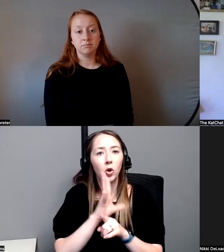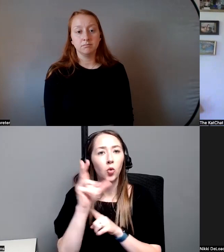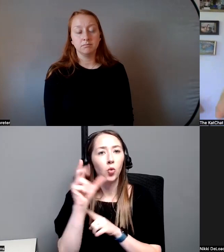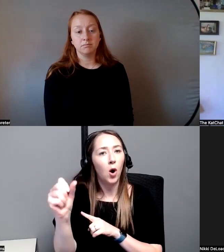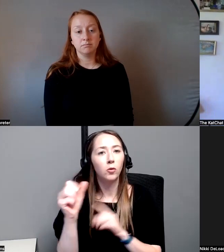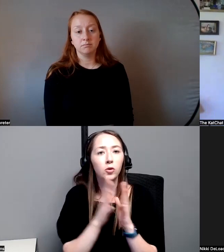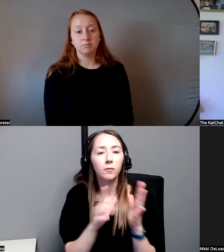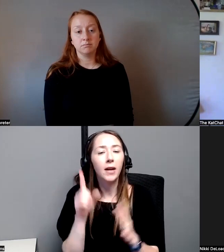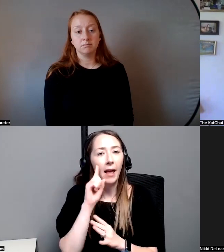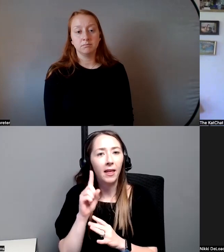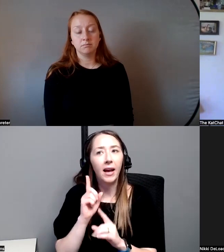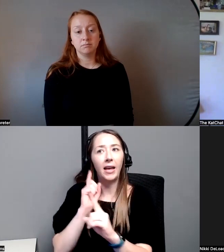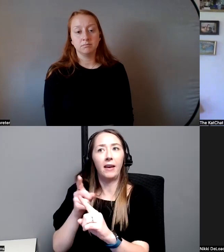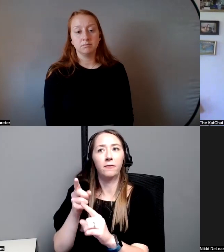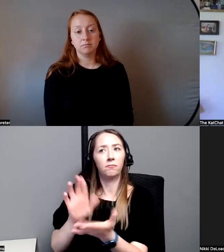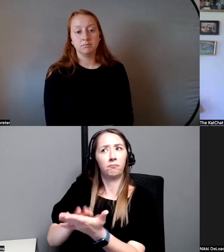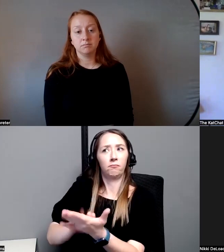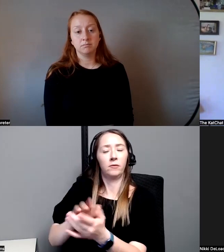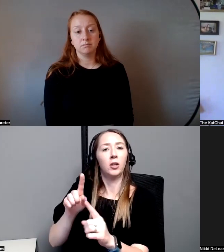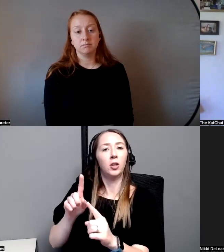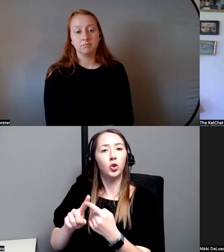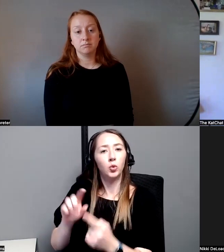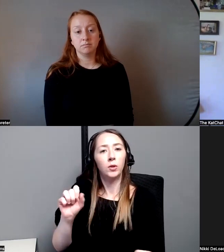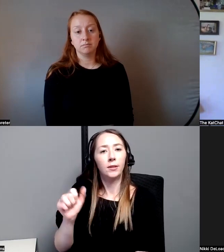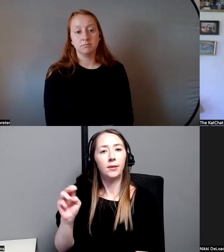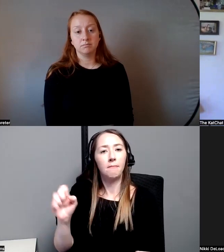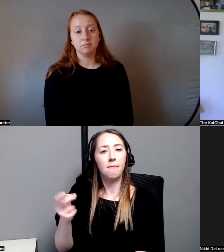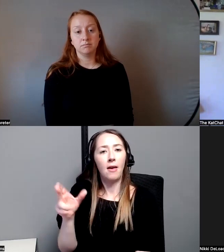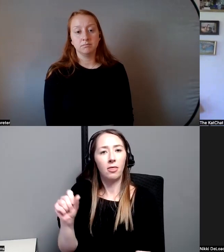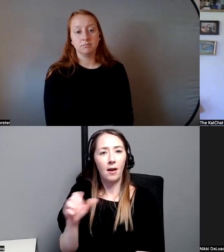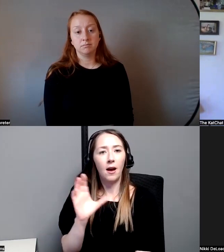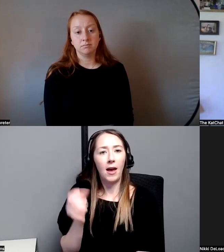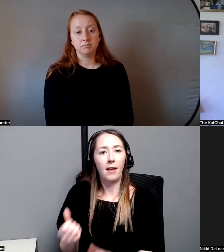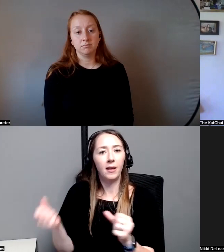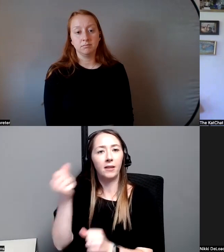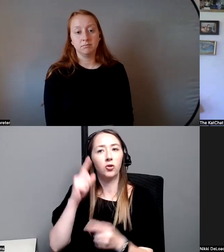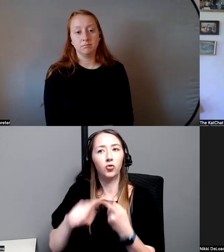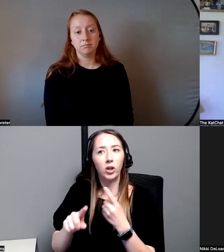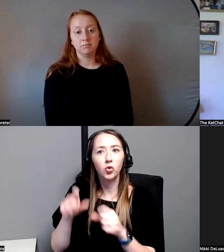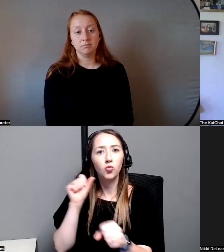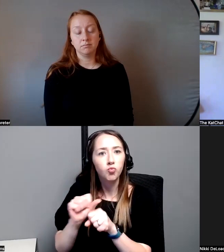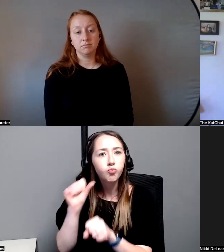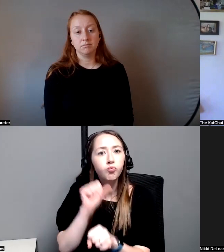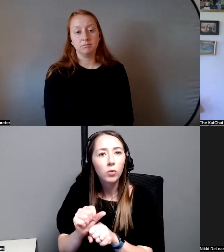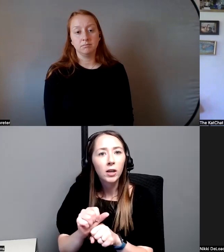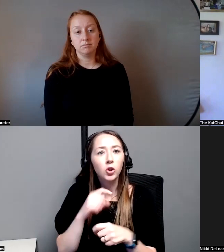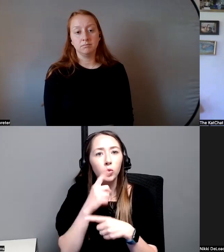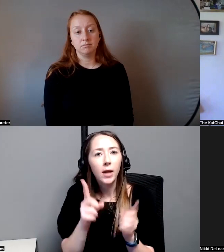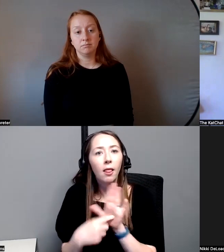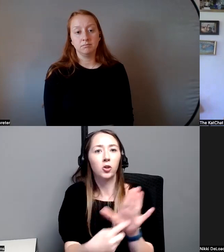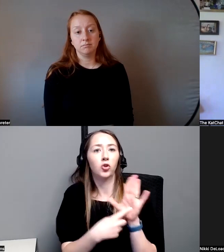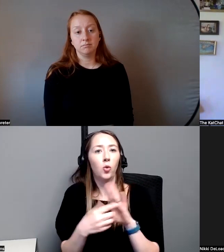credit to Samantha DePippo and to our executives who are working so hard to tell those